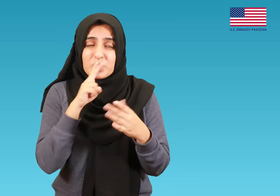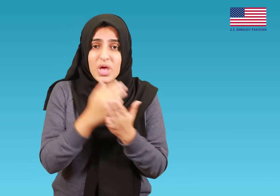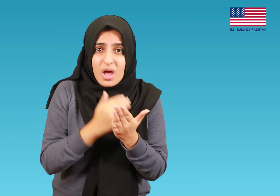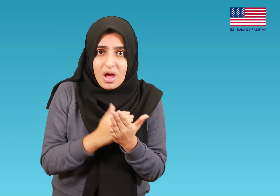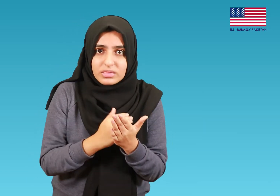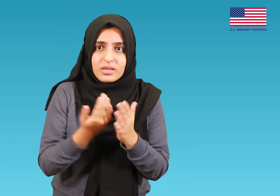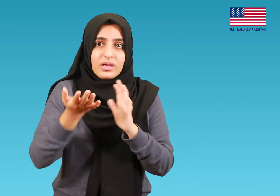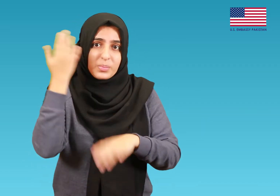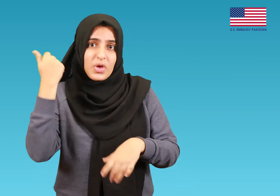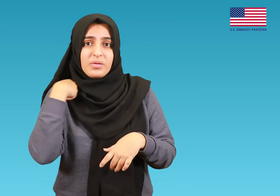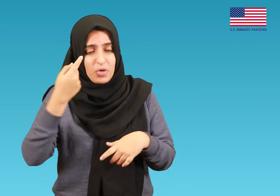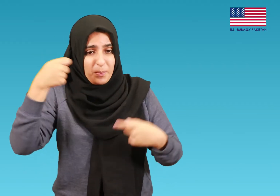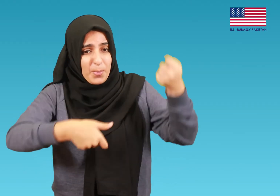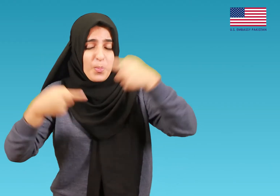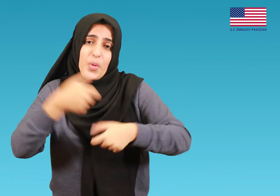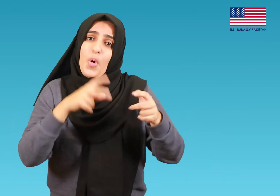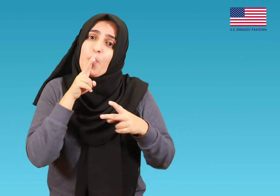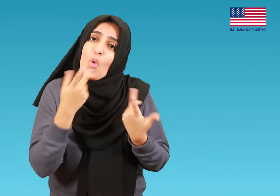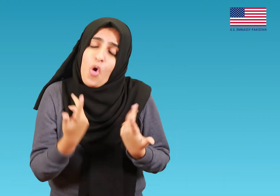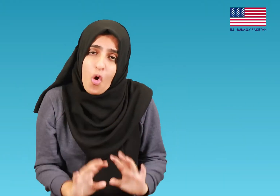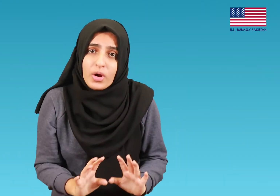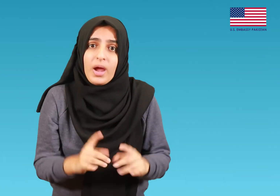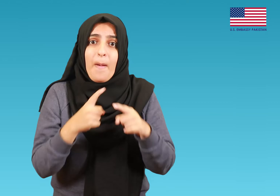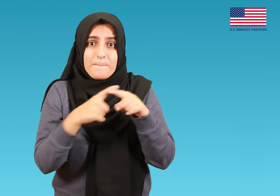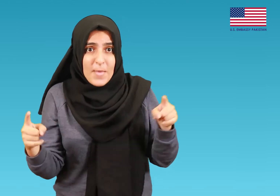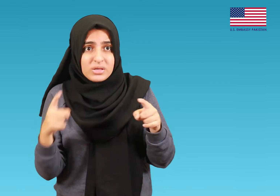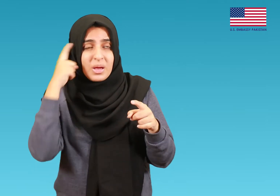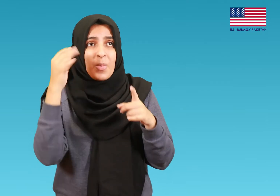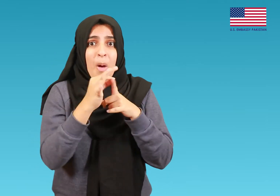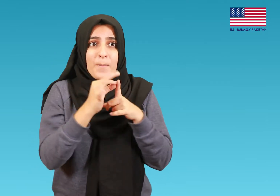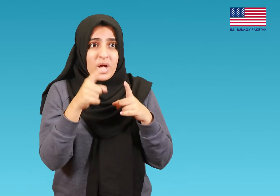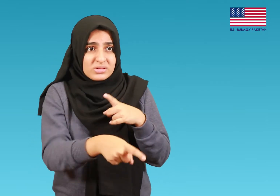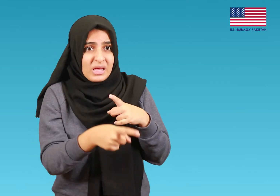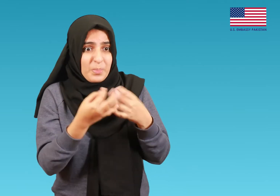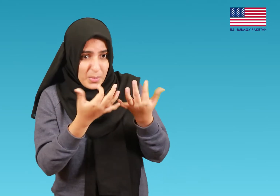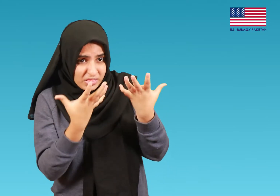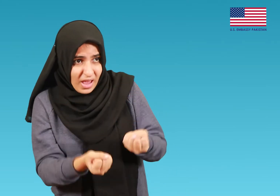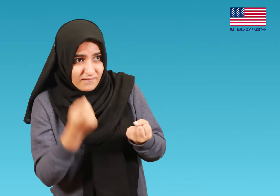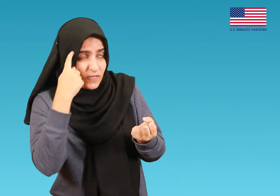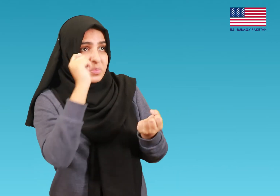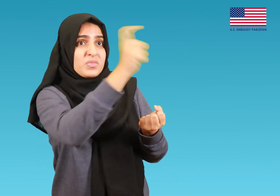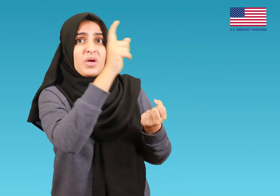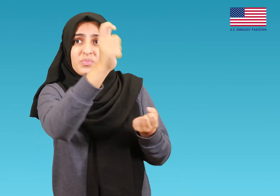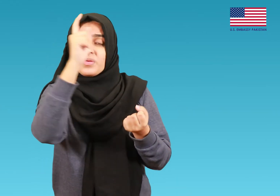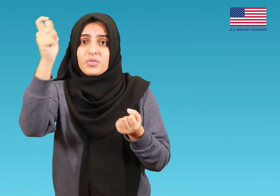have already put away funds for it. But would Pakistan be able to buy the vaccine with other rich and big countries already in